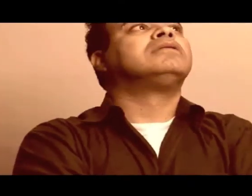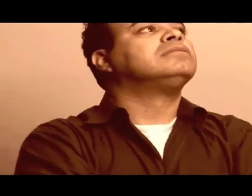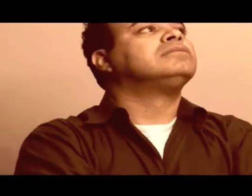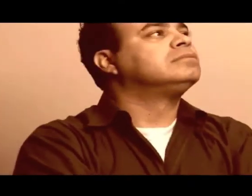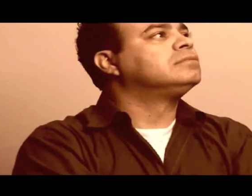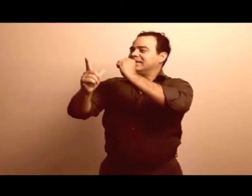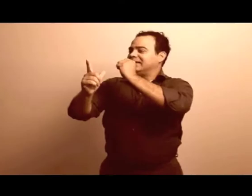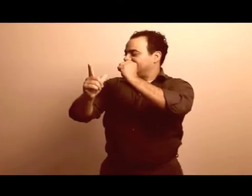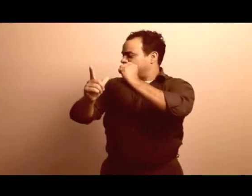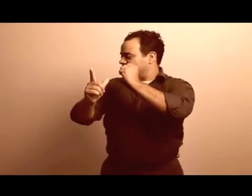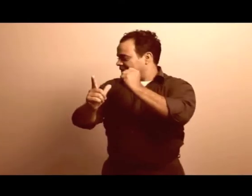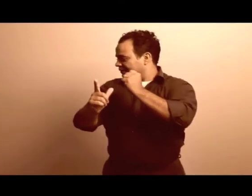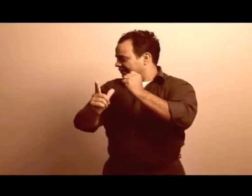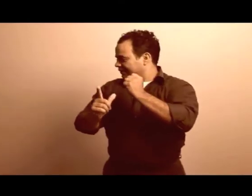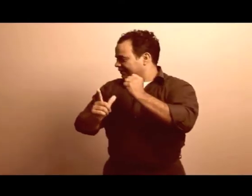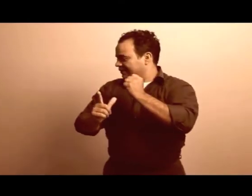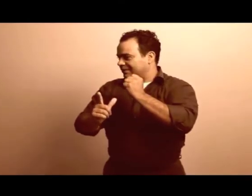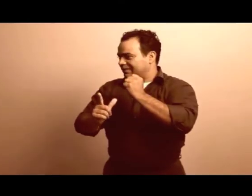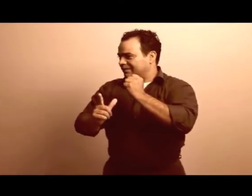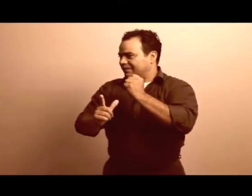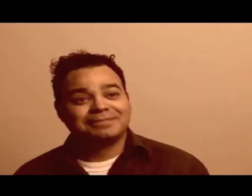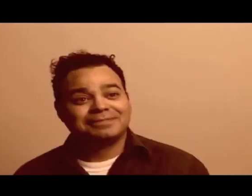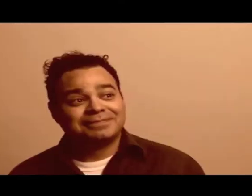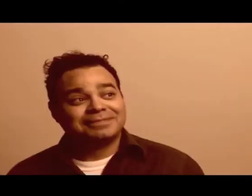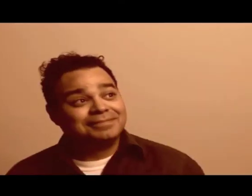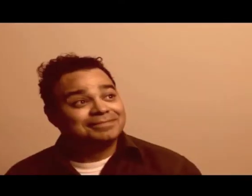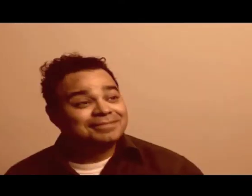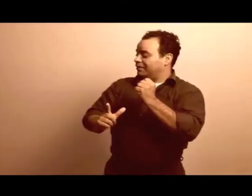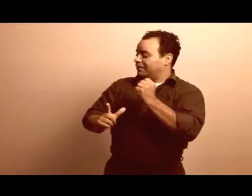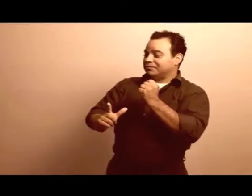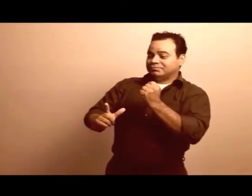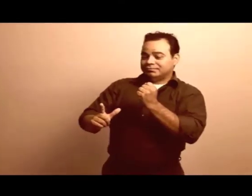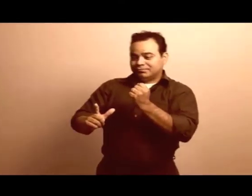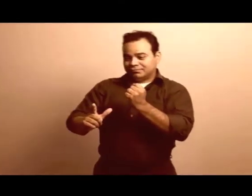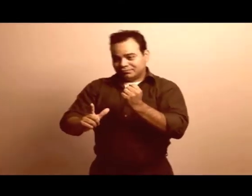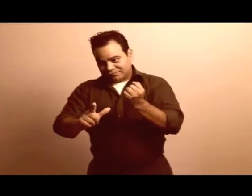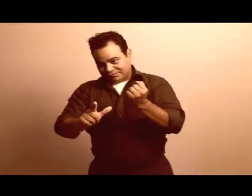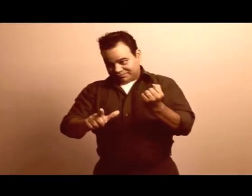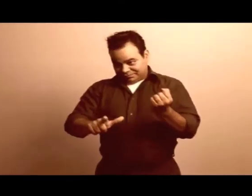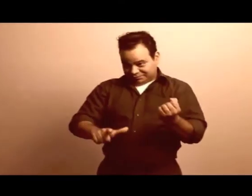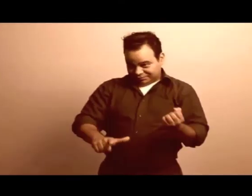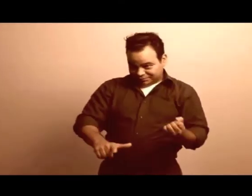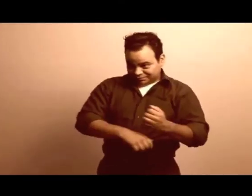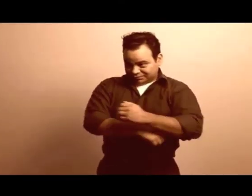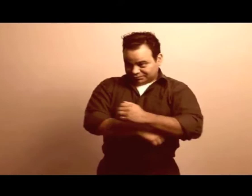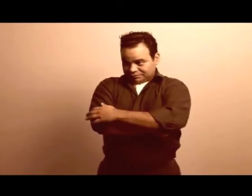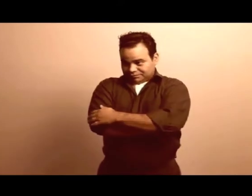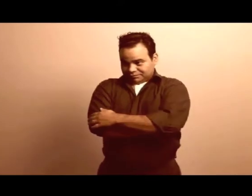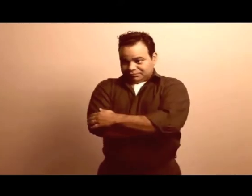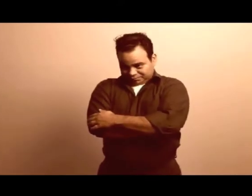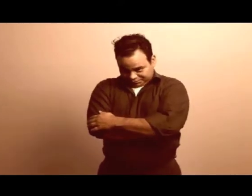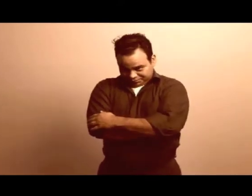me. Once again the peace pipe passed him by. The chieftain eyed the tribe, and they agreed.